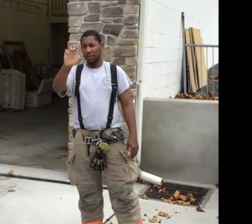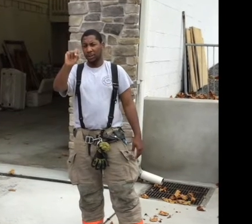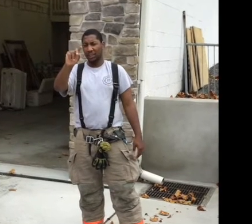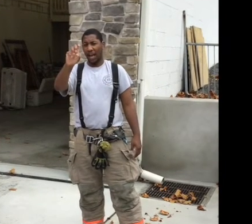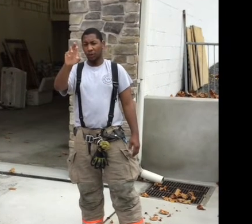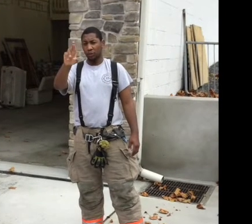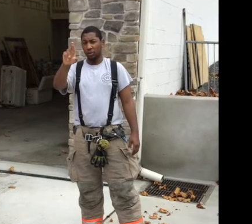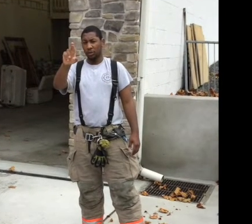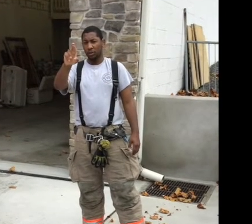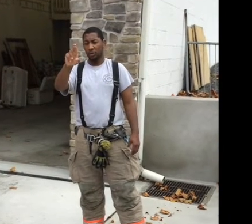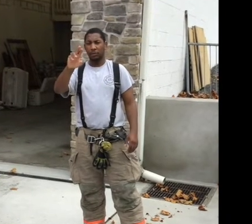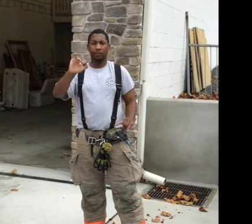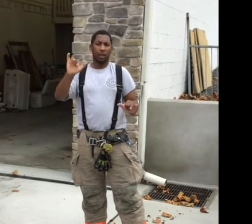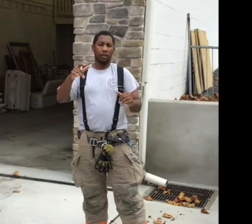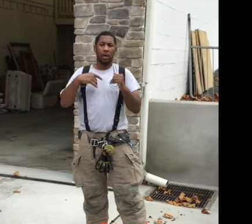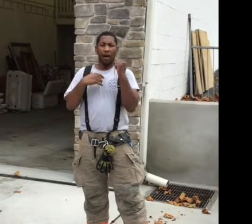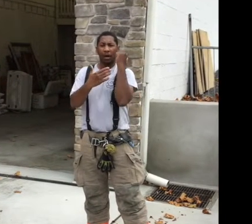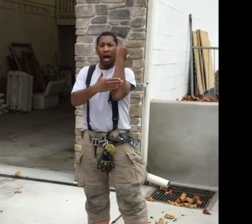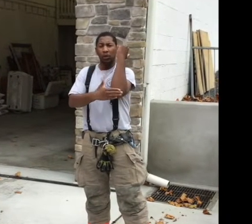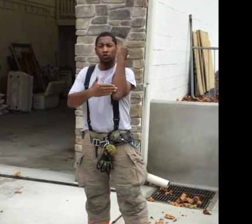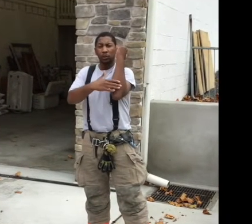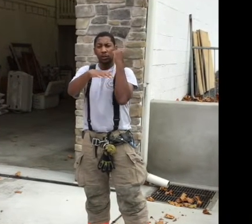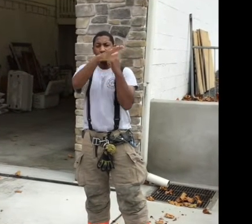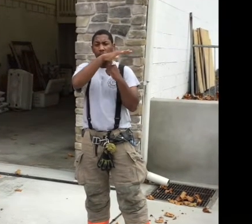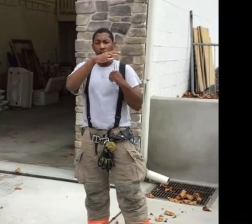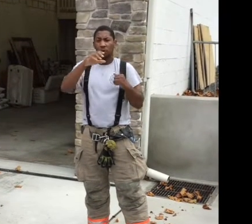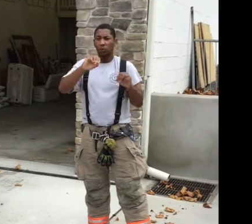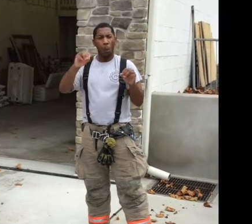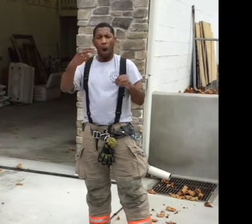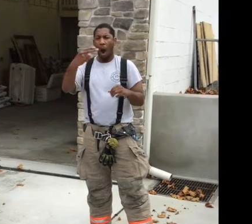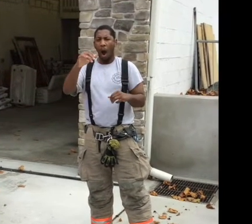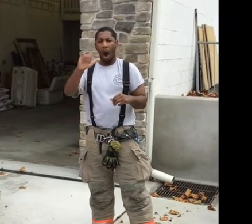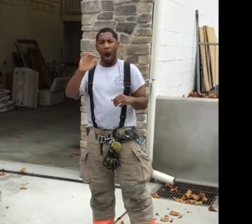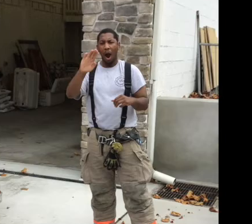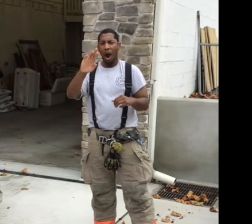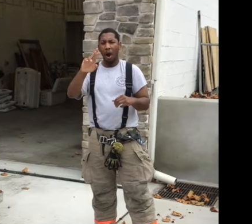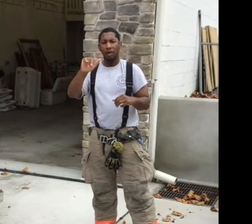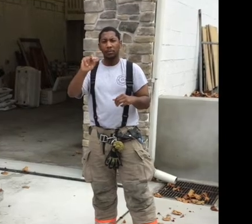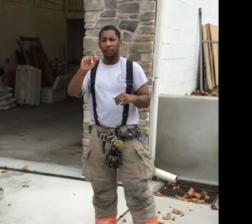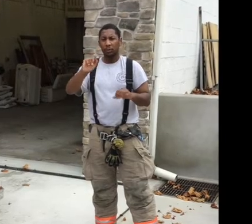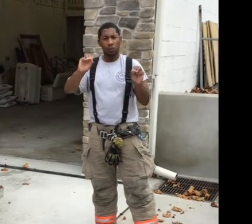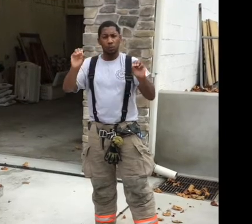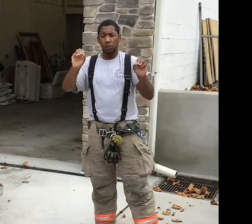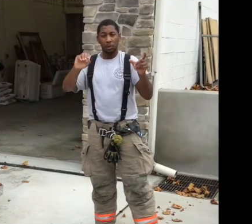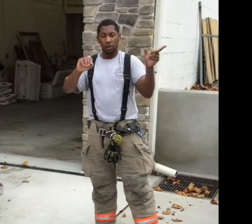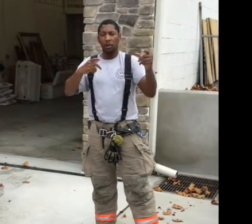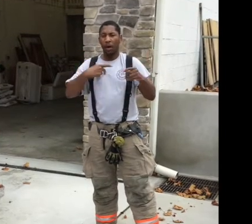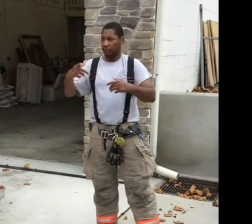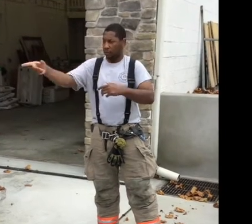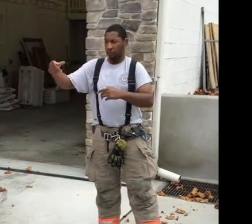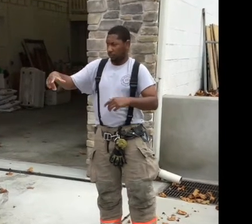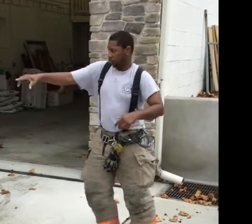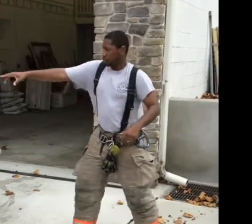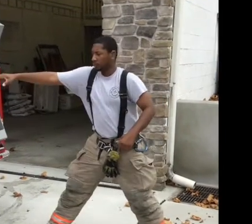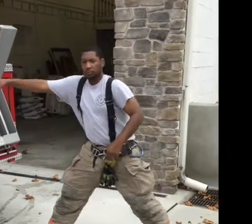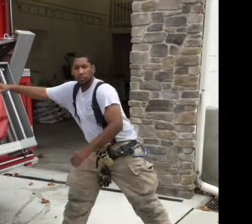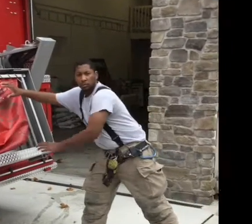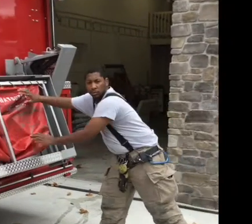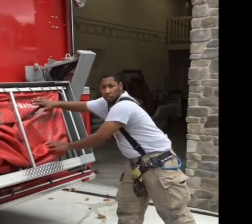So the fire truck that I have, it's called a tender truck. So if you're out in the country and there's no fire hydrants close by, you